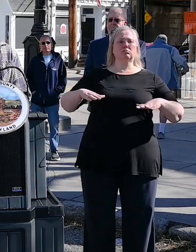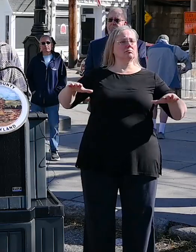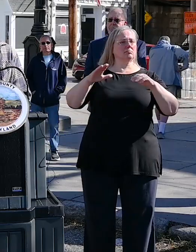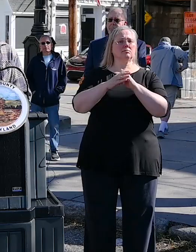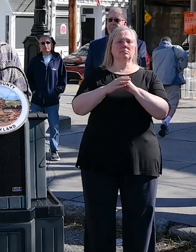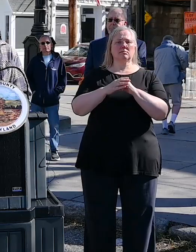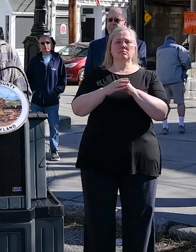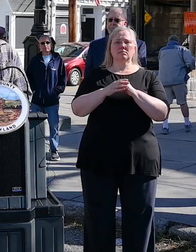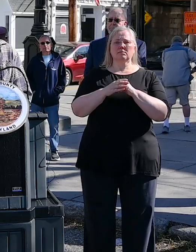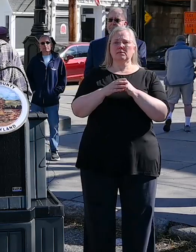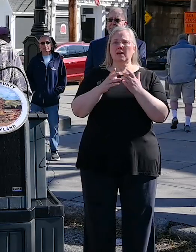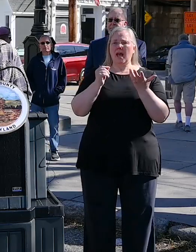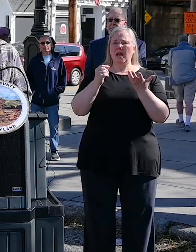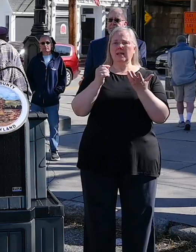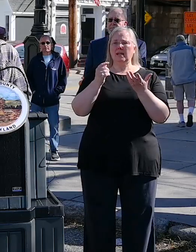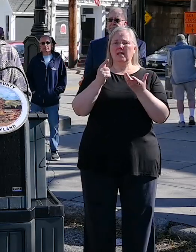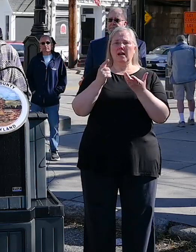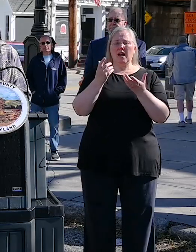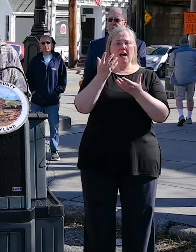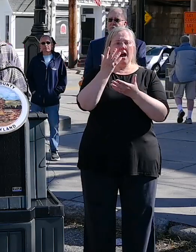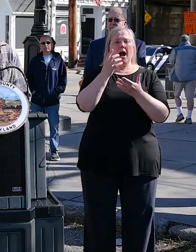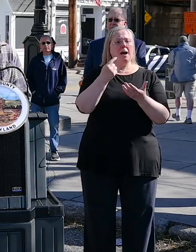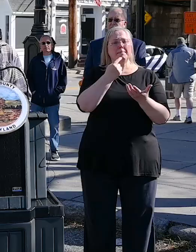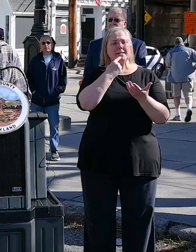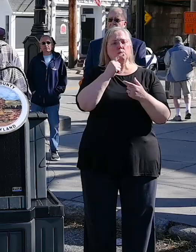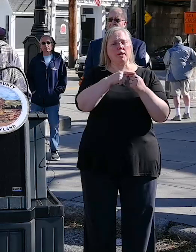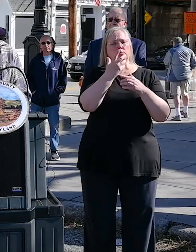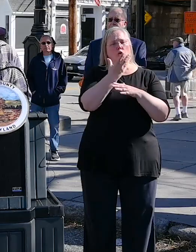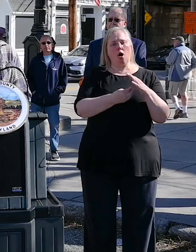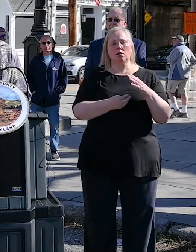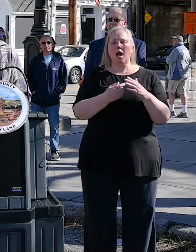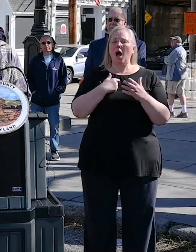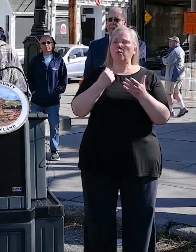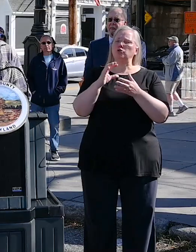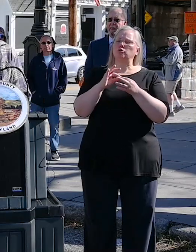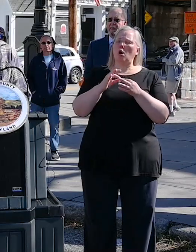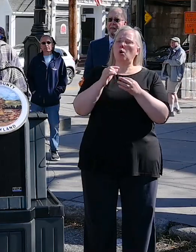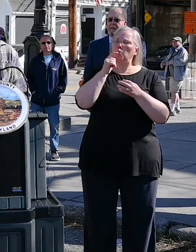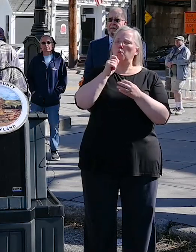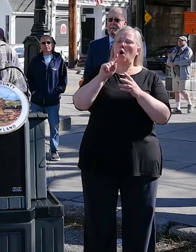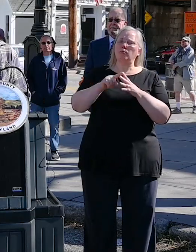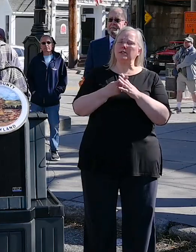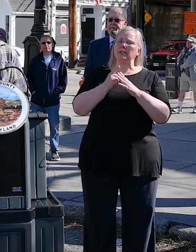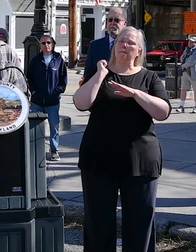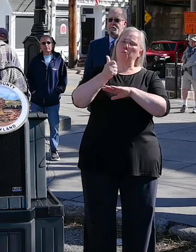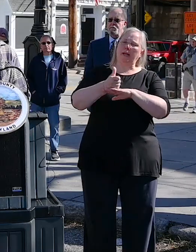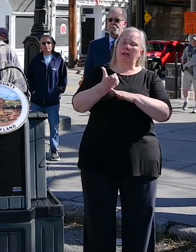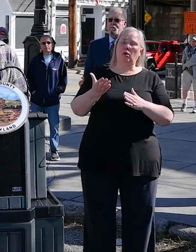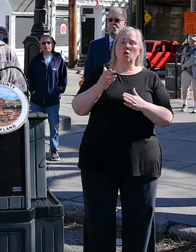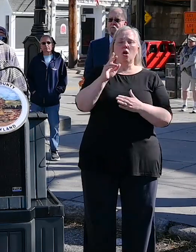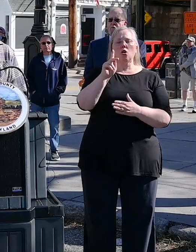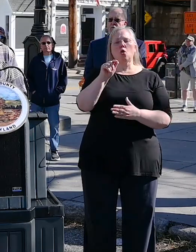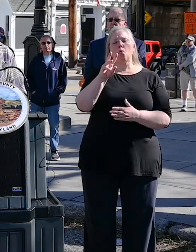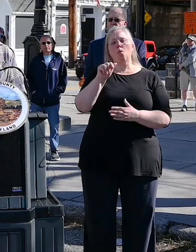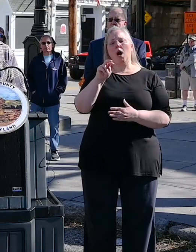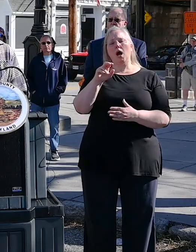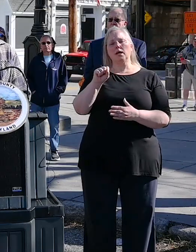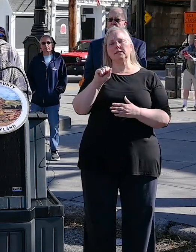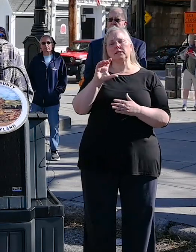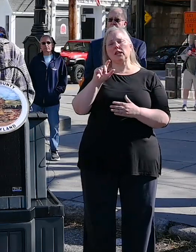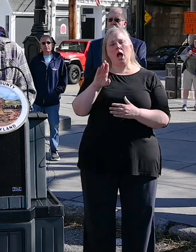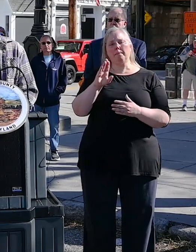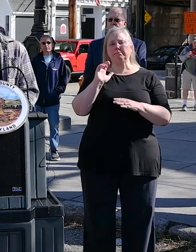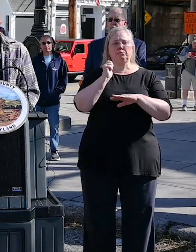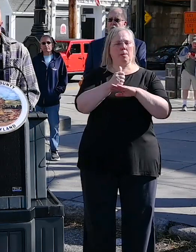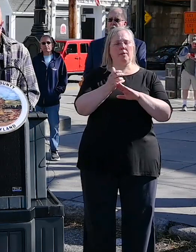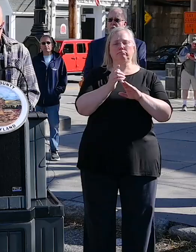it when it was gone. I want to talk for a minute about who originally put it here. The Kiwanis Club put it up long before I got here.